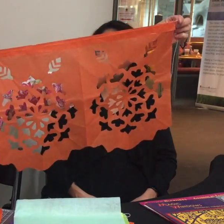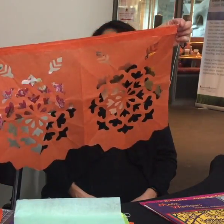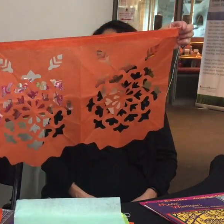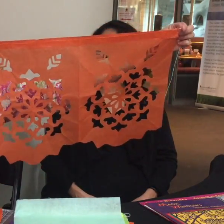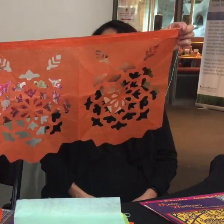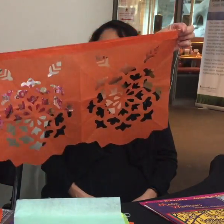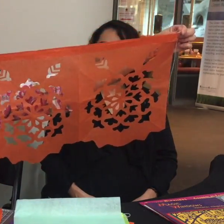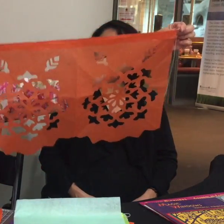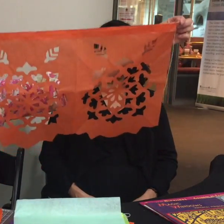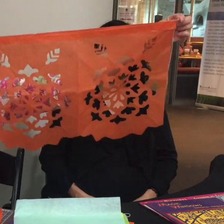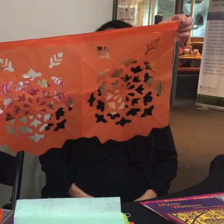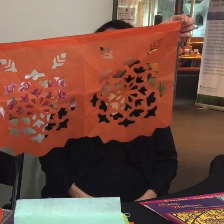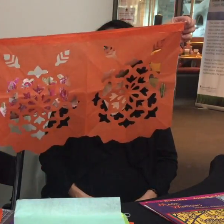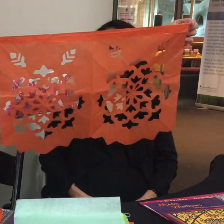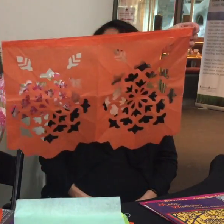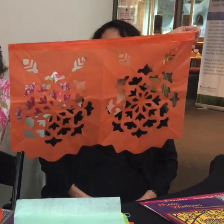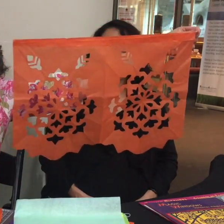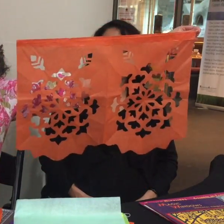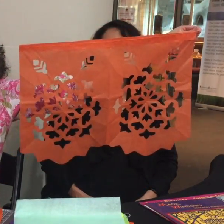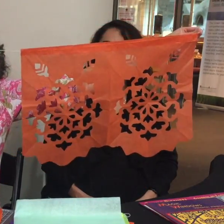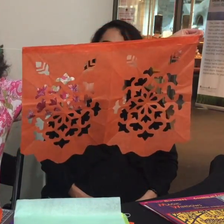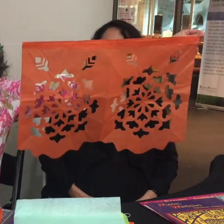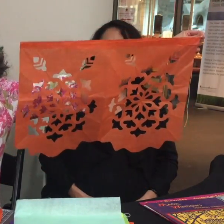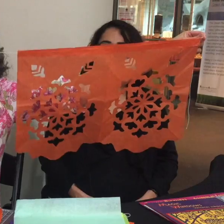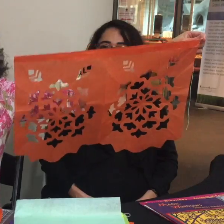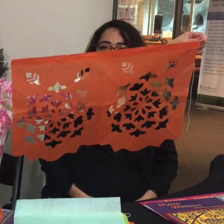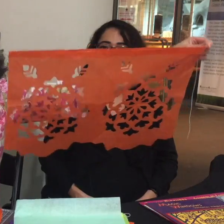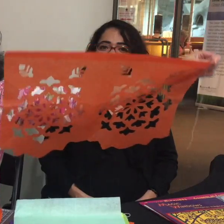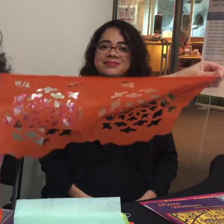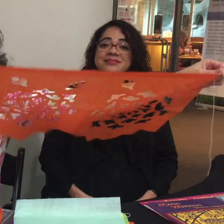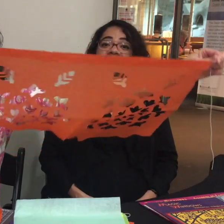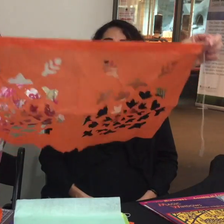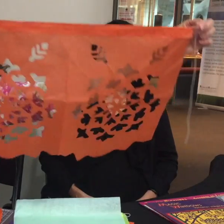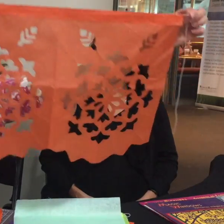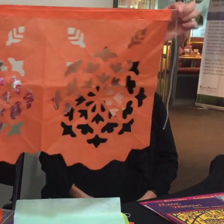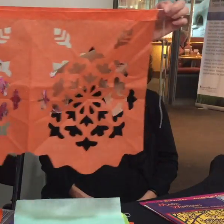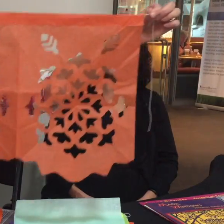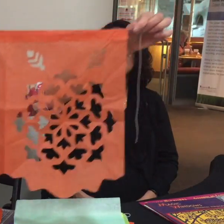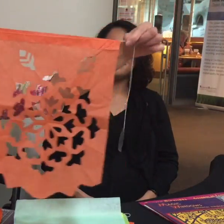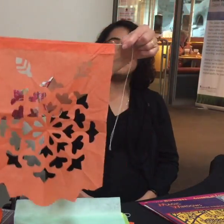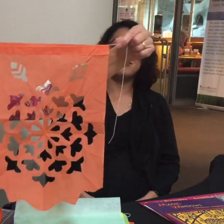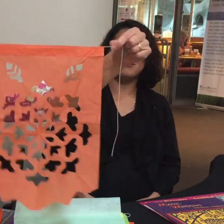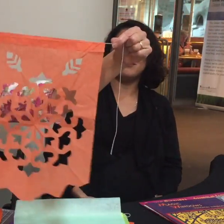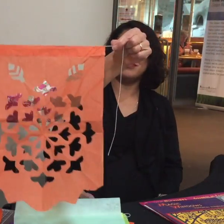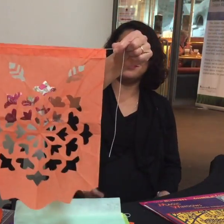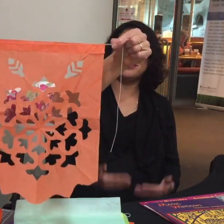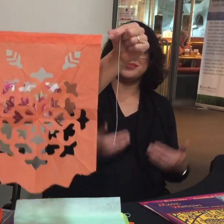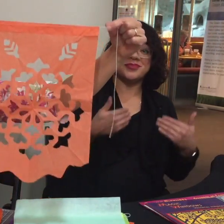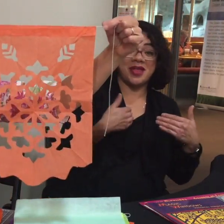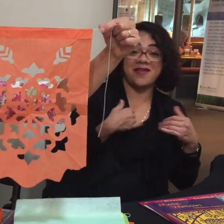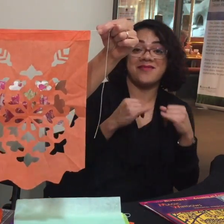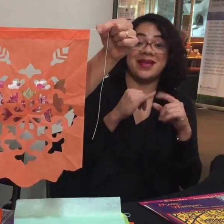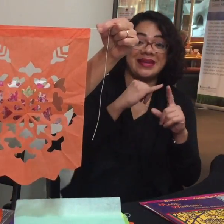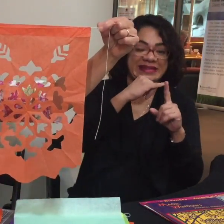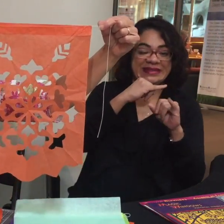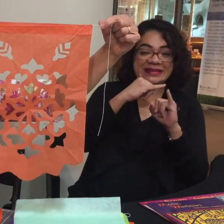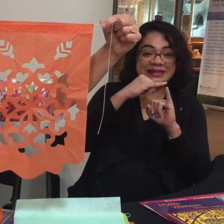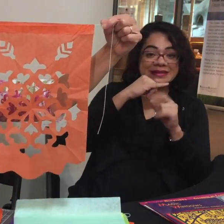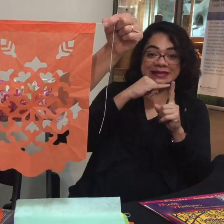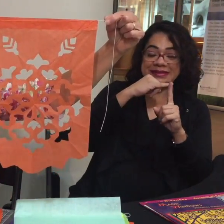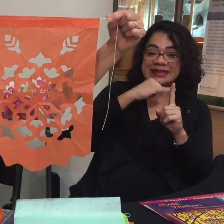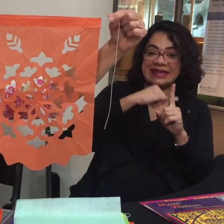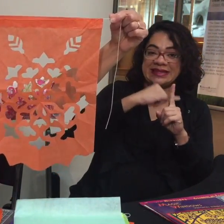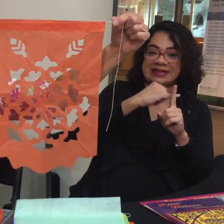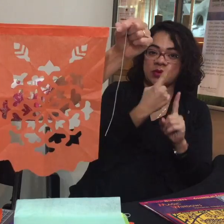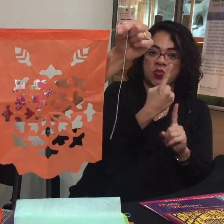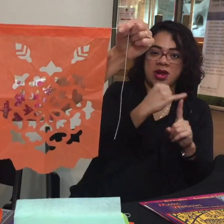just an inch or so of space between the cutouts. You can see that you can actually create some